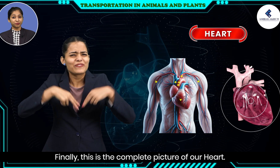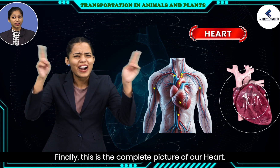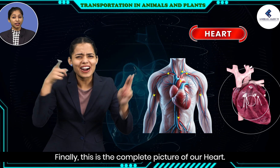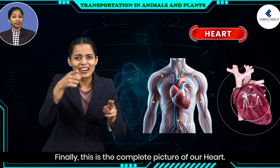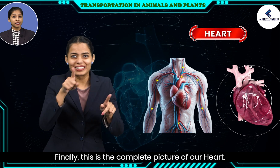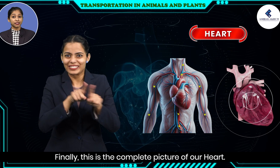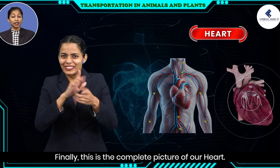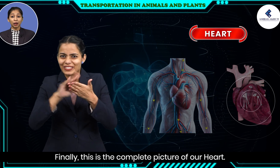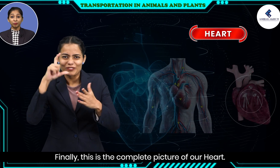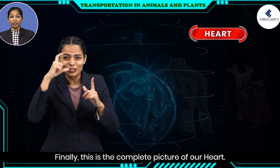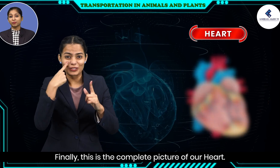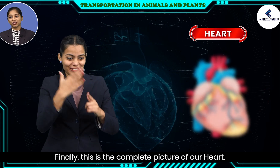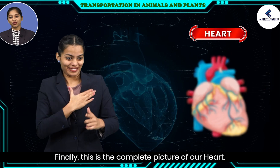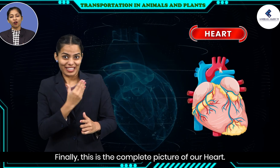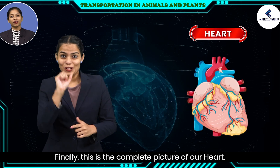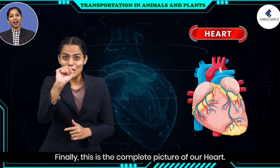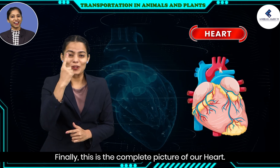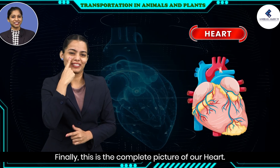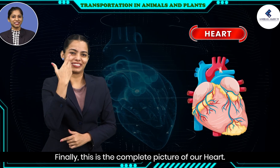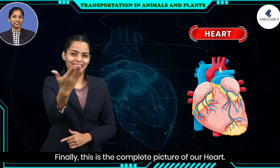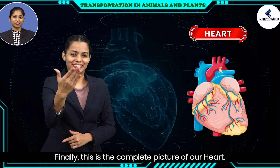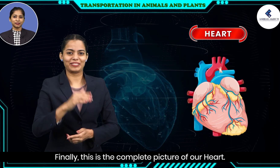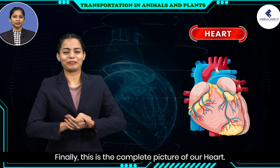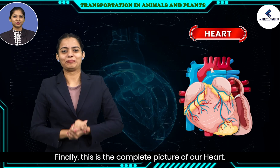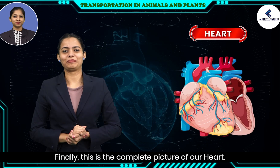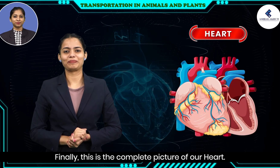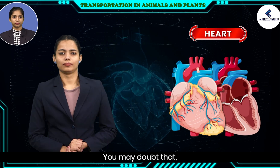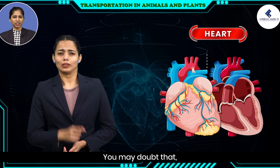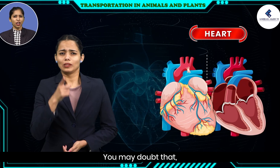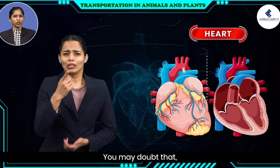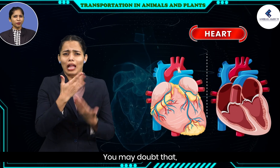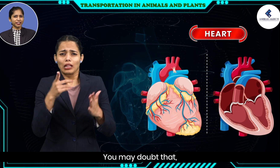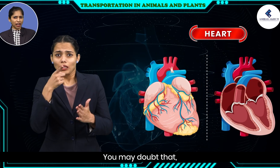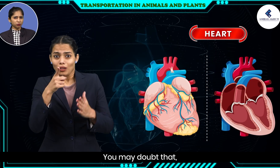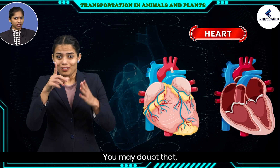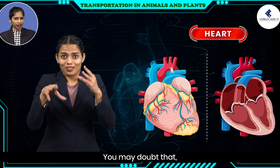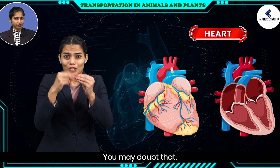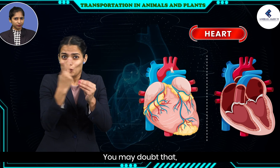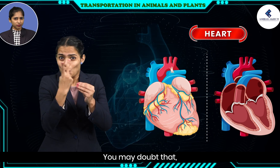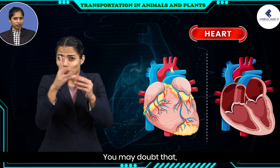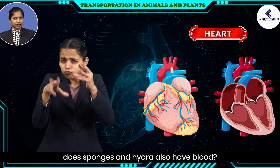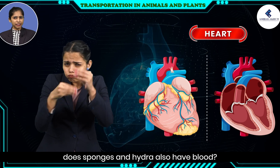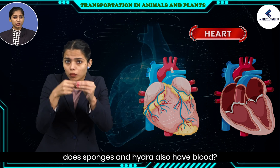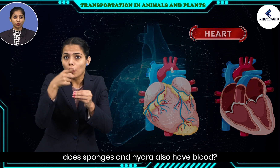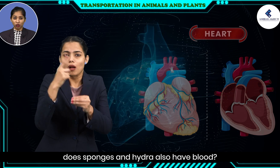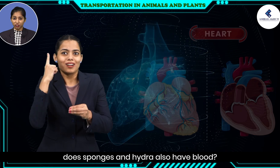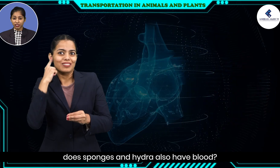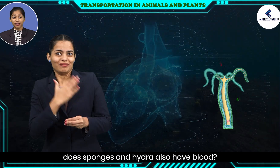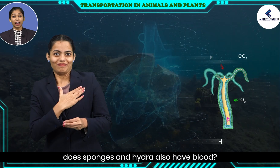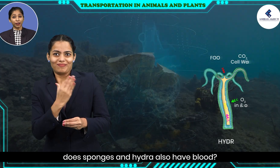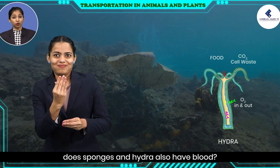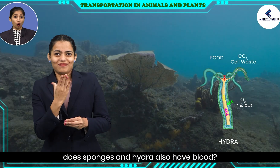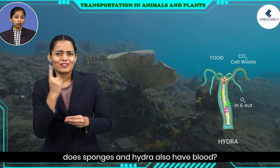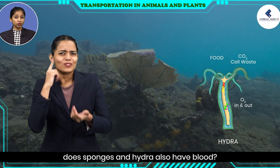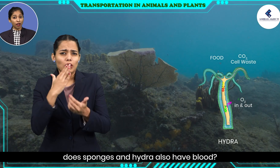Finally, this is the complete picture of a heart. You may doubt that, does sponges